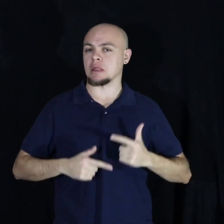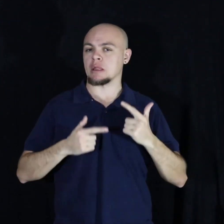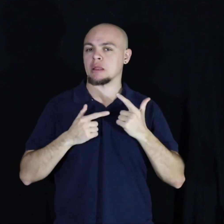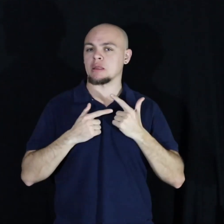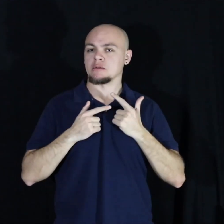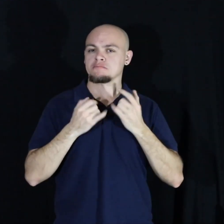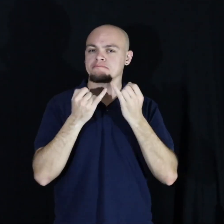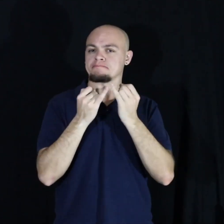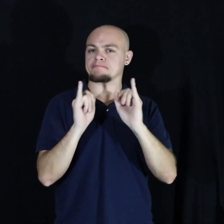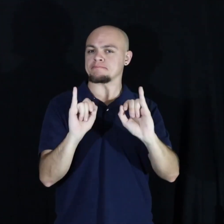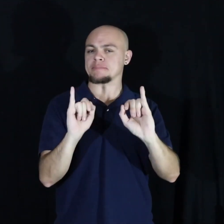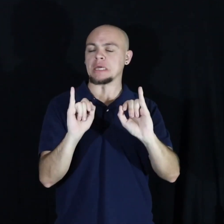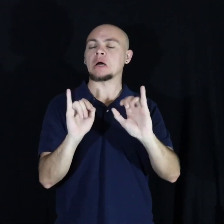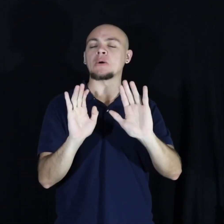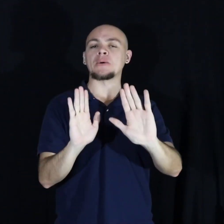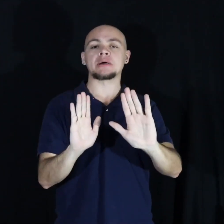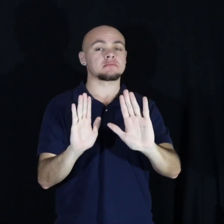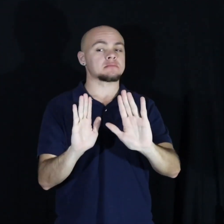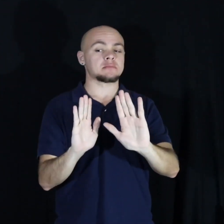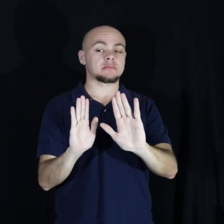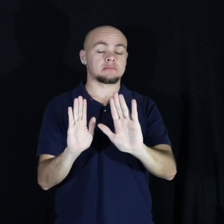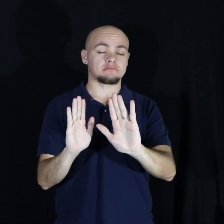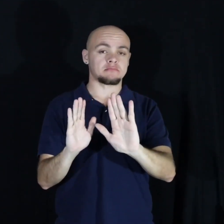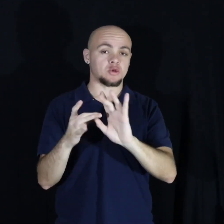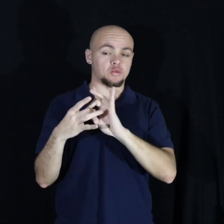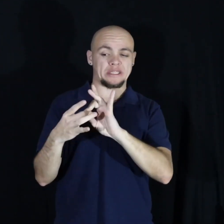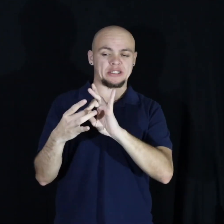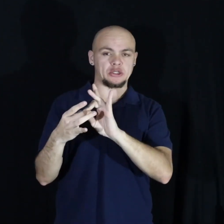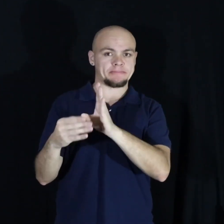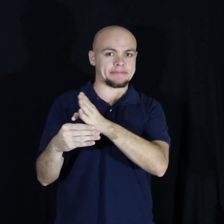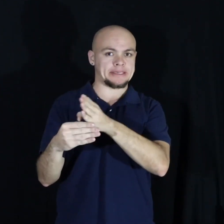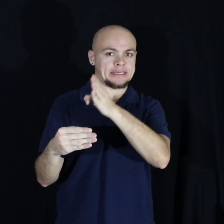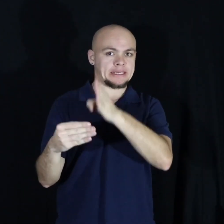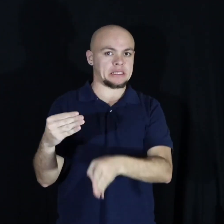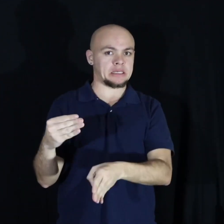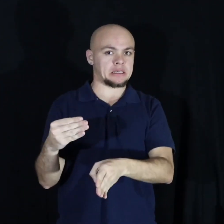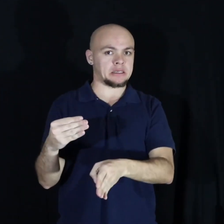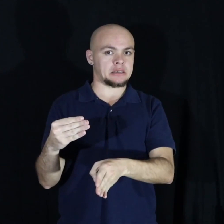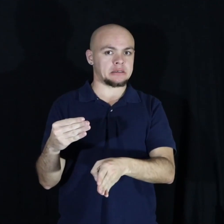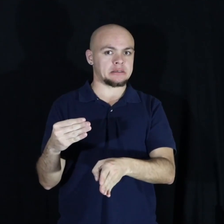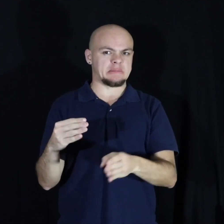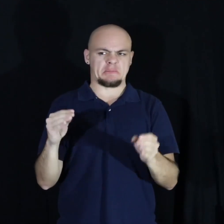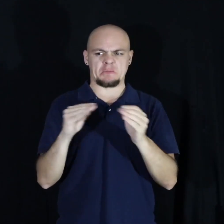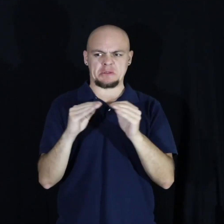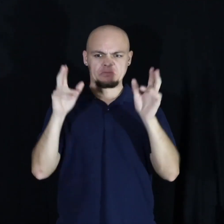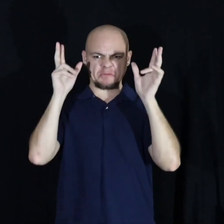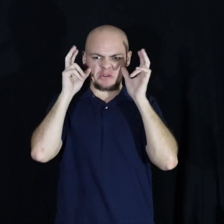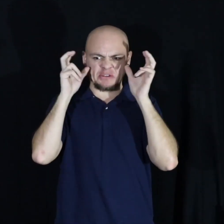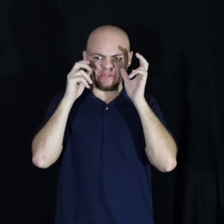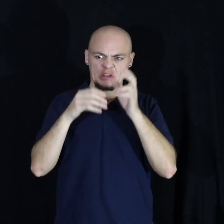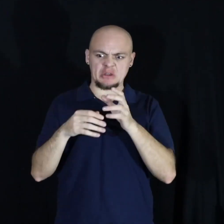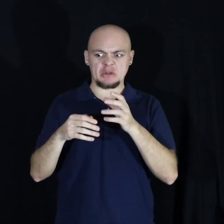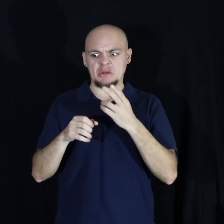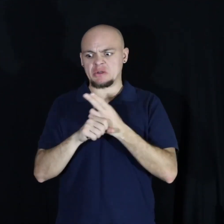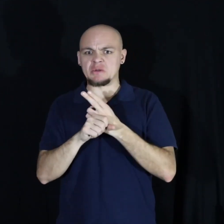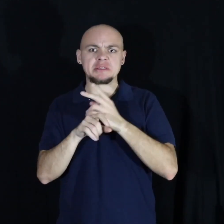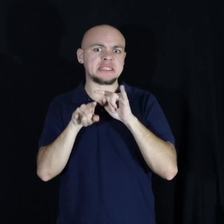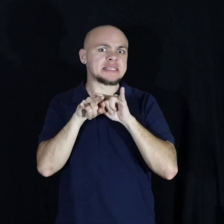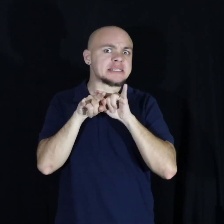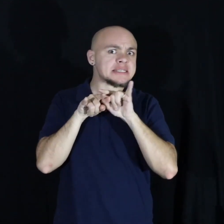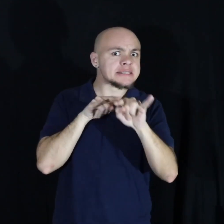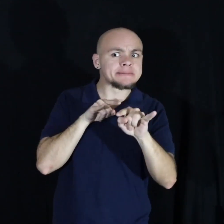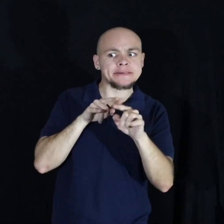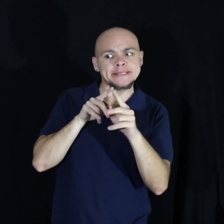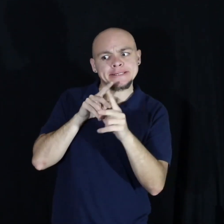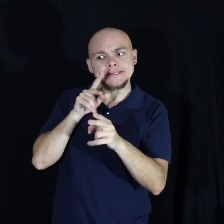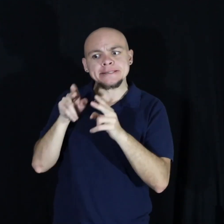burning bridges is really not about being Machiavellian, using deception,